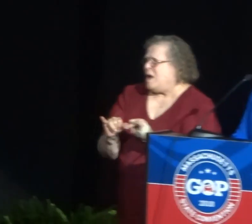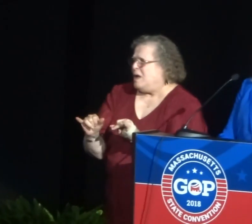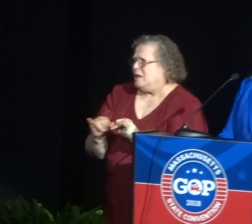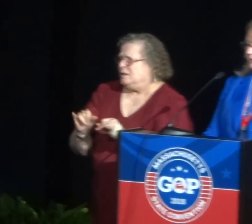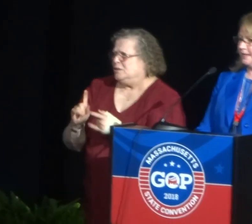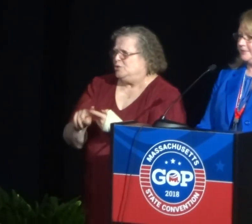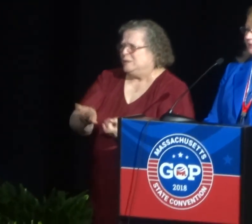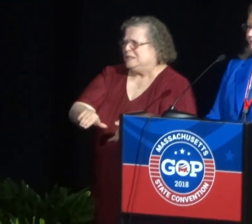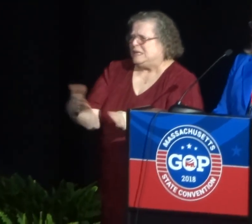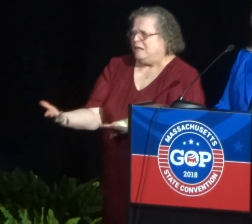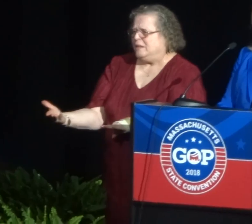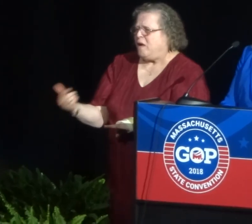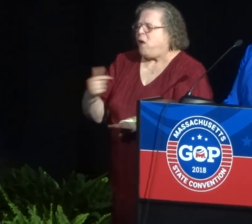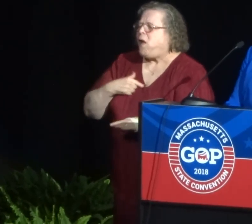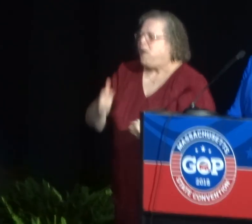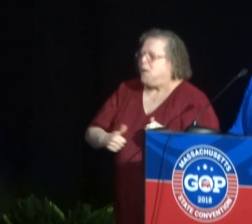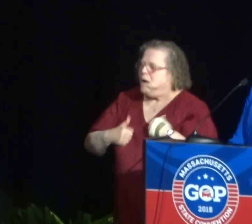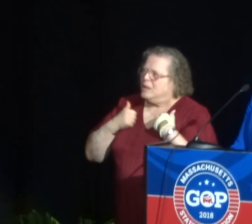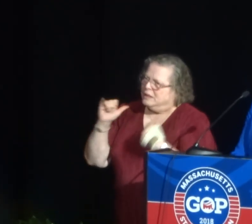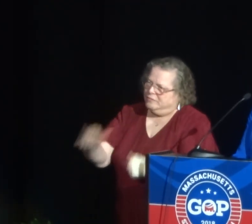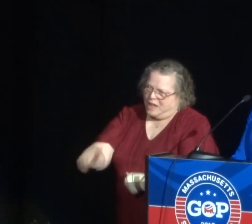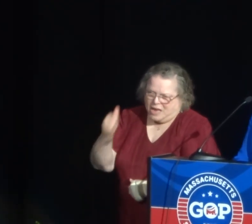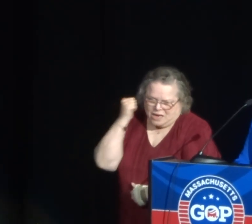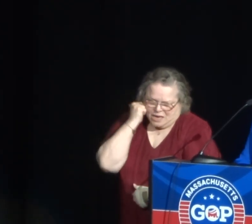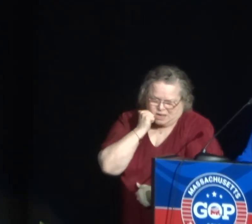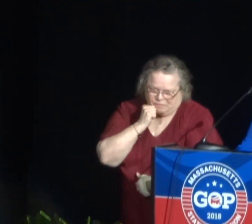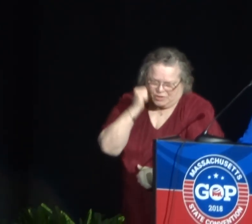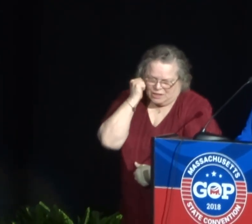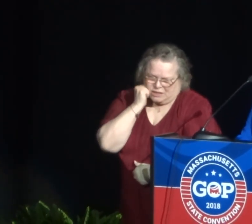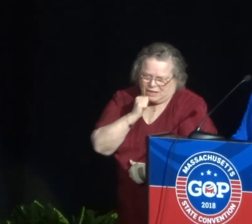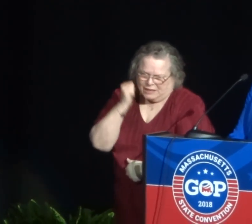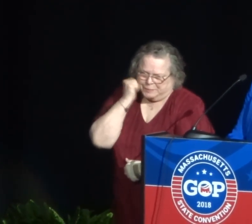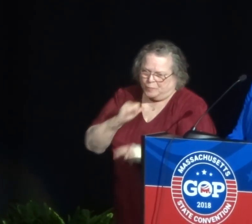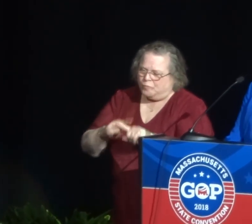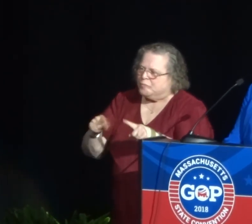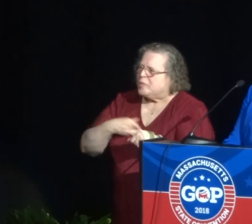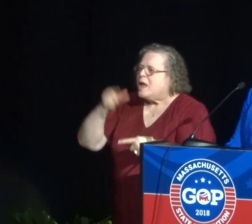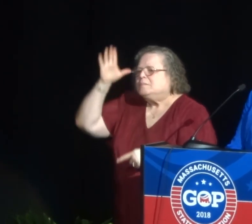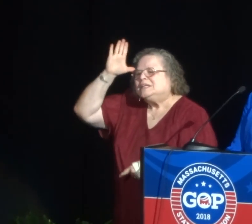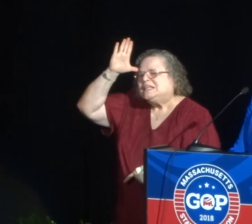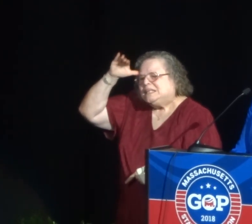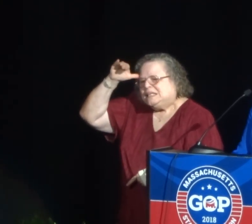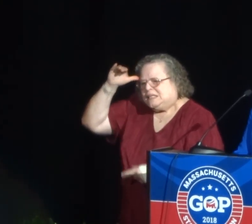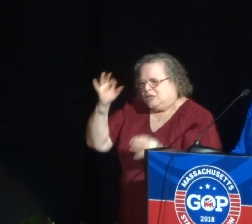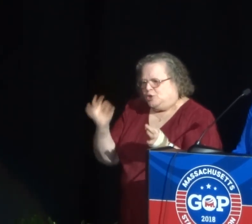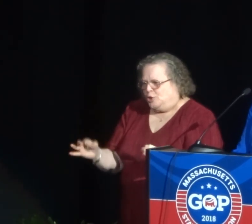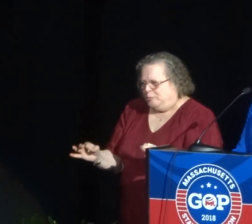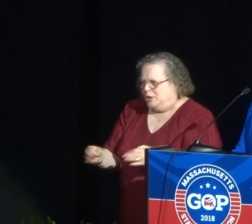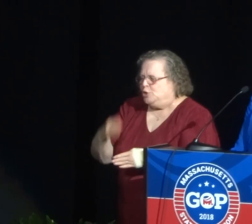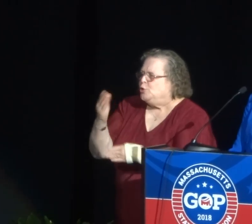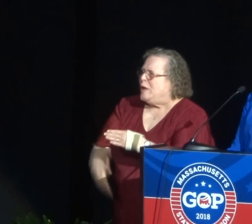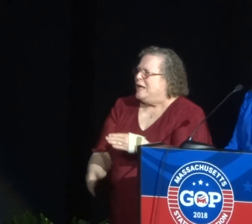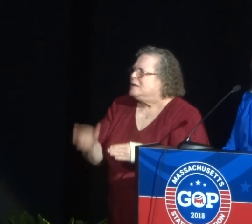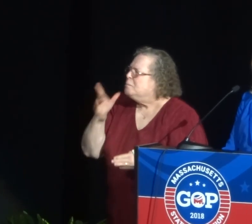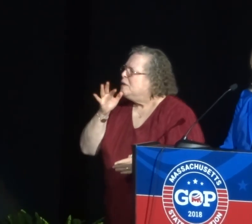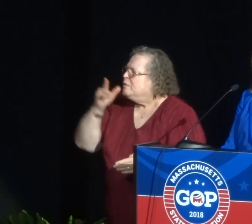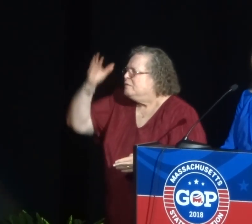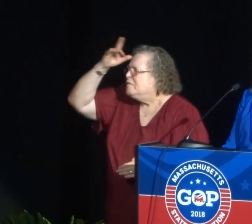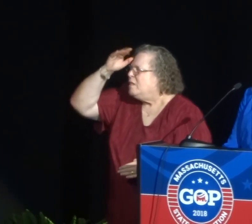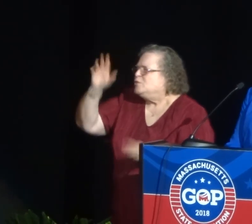This is the horror that I live every day. But I am determined to help prevent any other mothers, fathers,